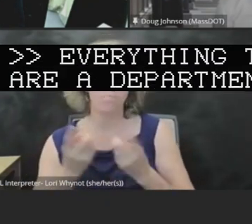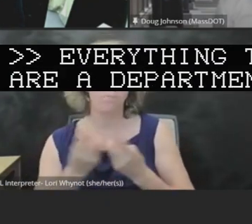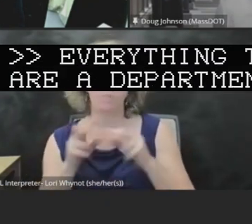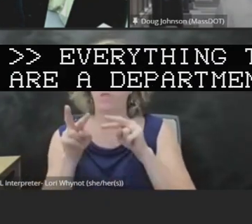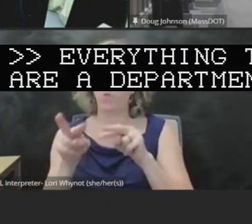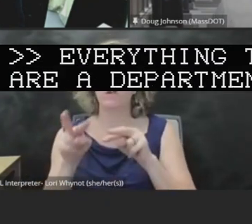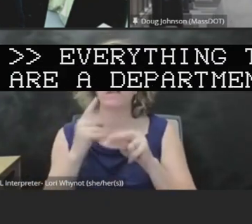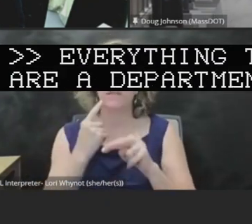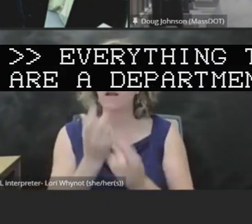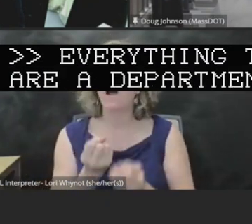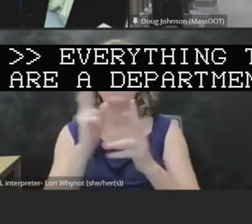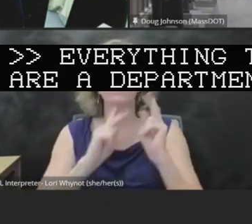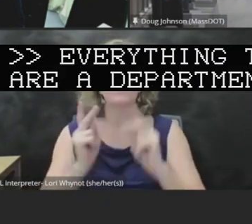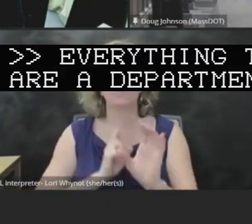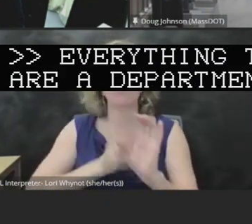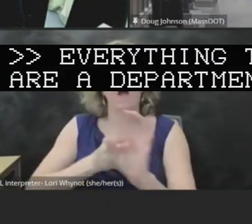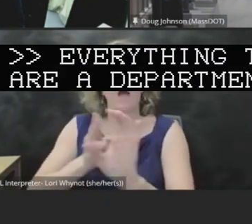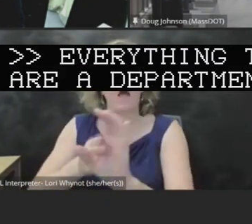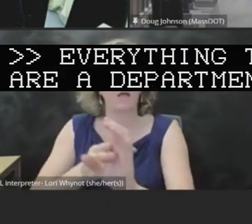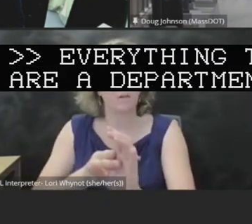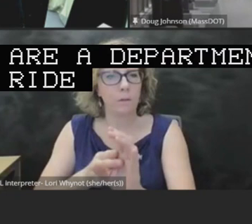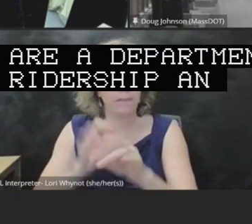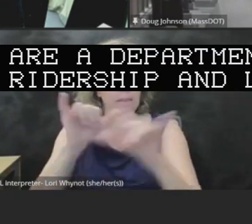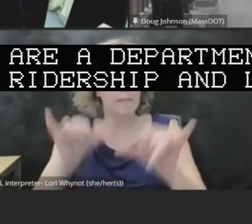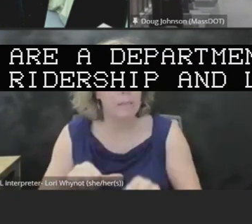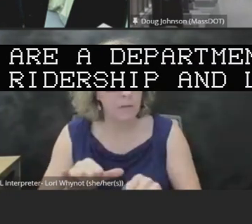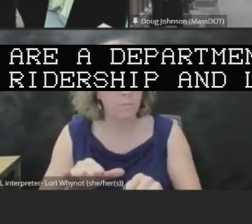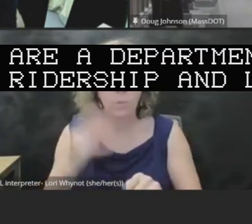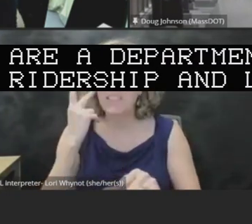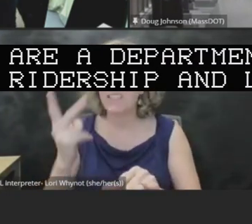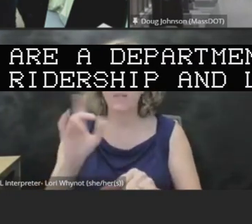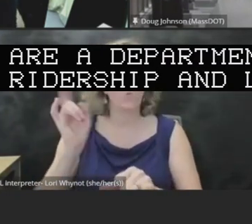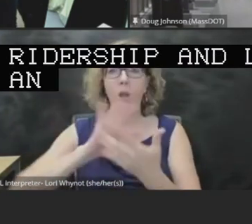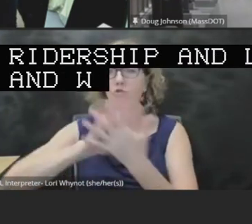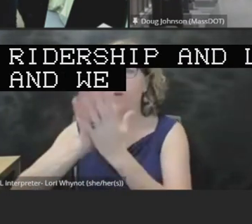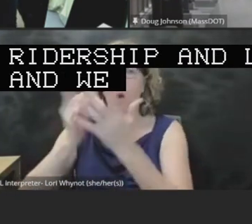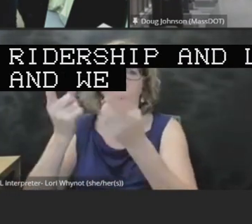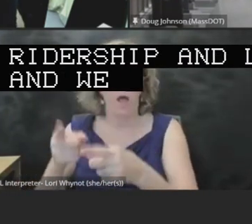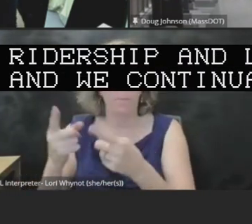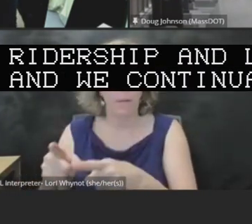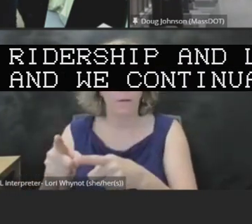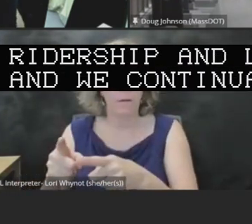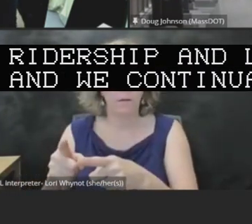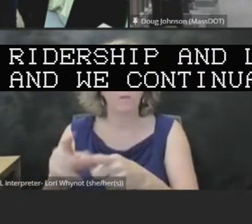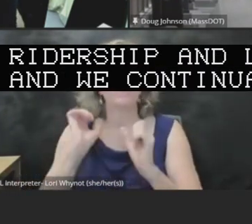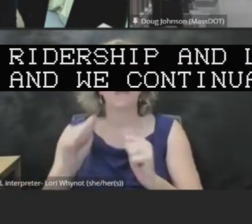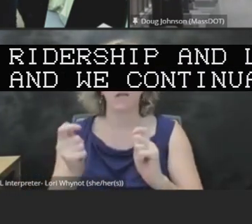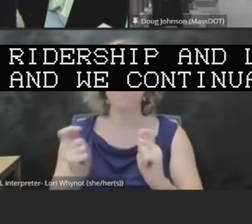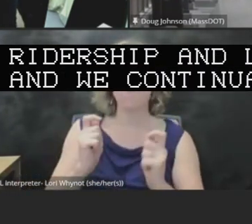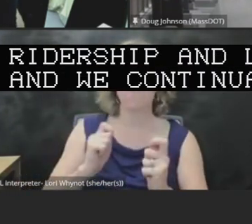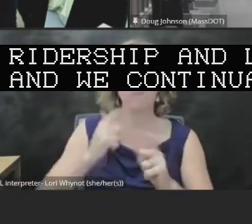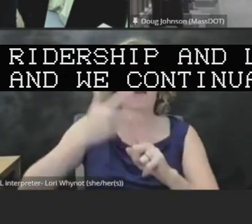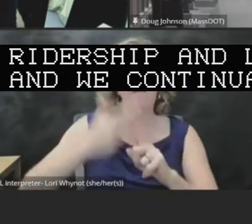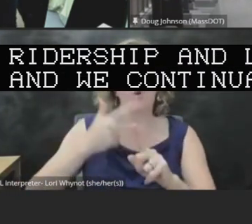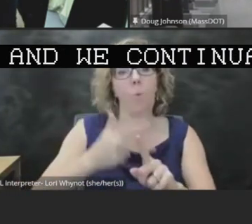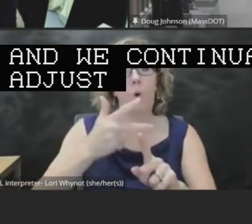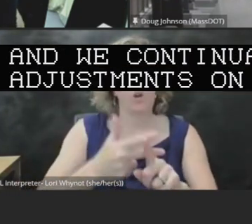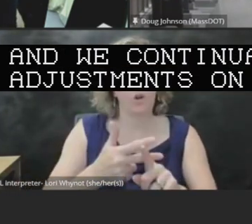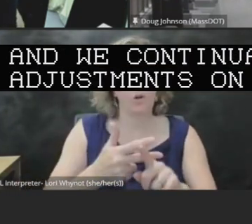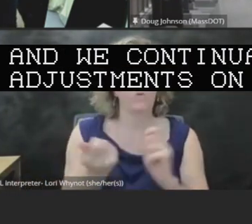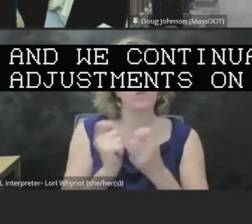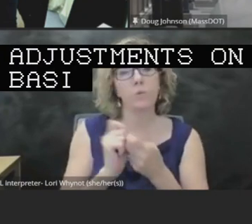and looks at crowding, and we continually make adjustments on a quarterly basis to schedules to